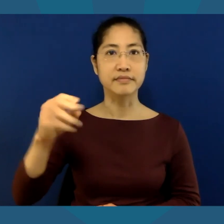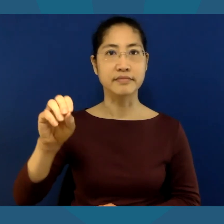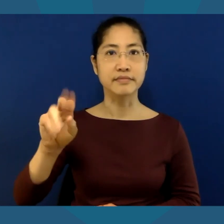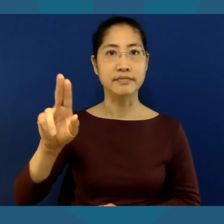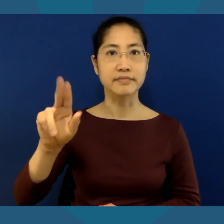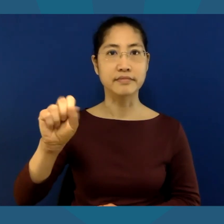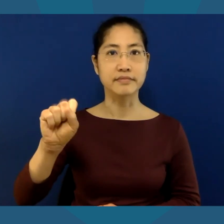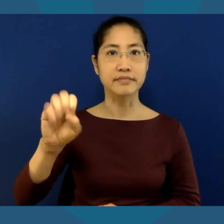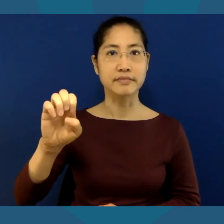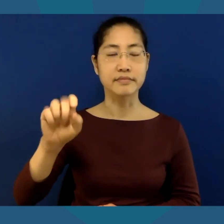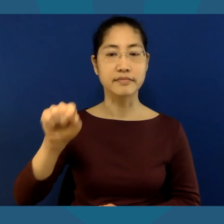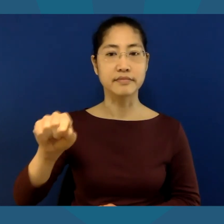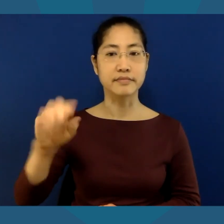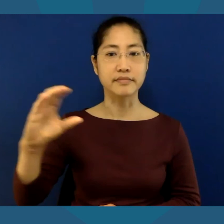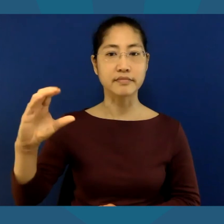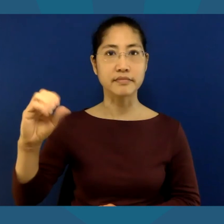azstatehouse.com.